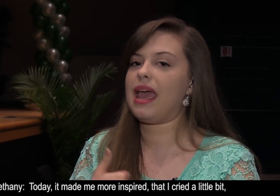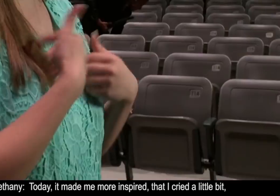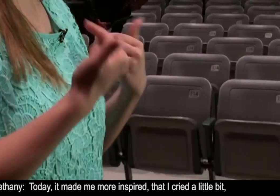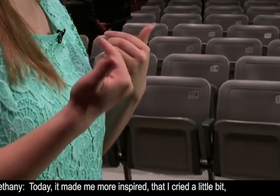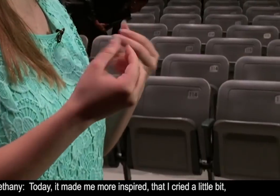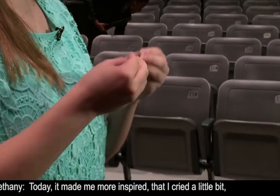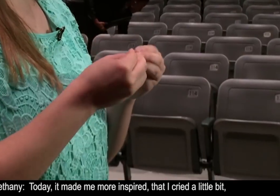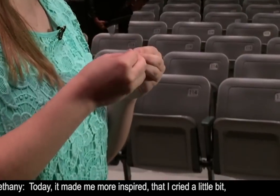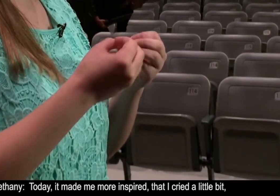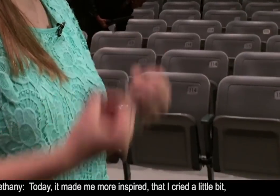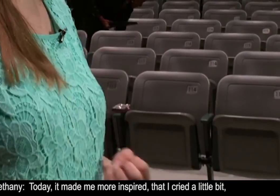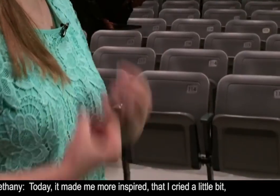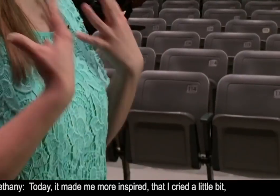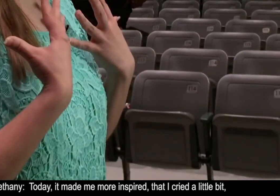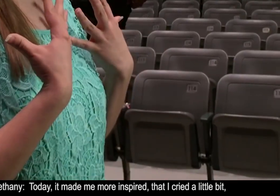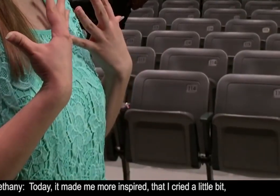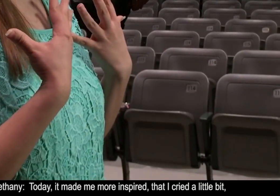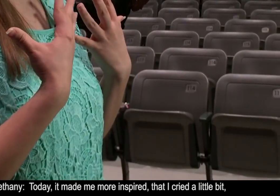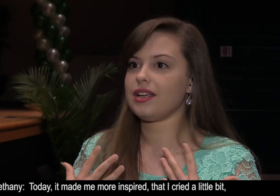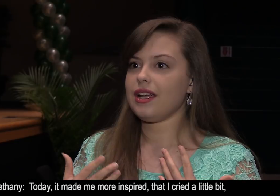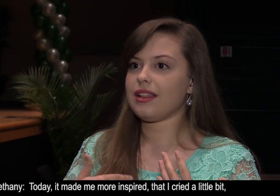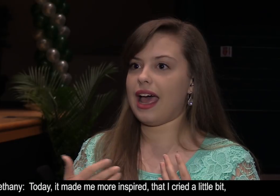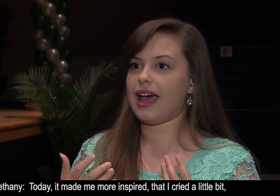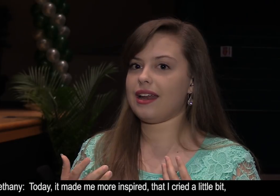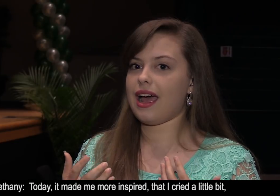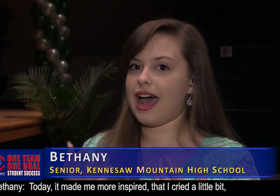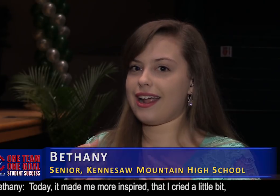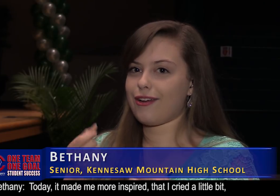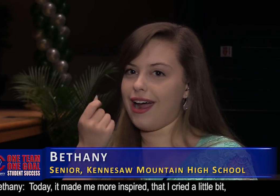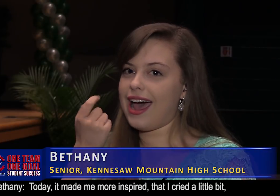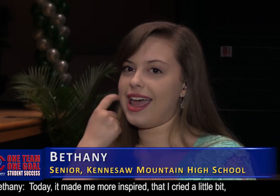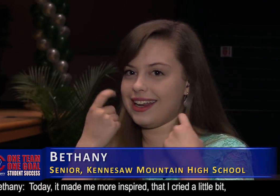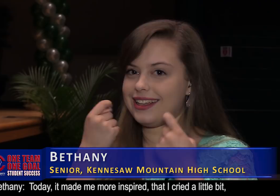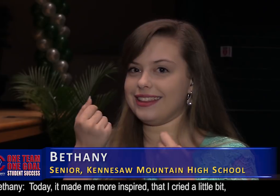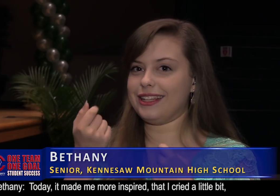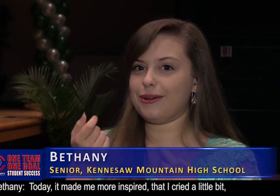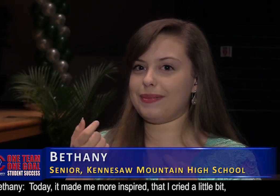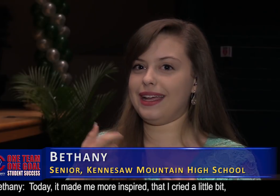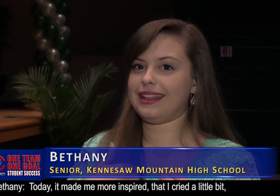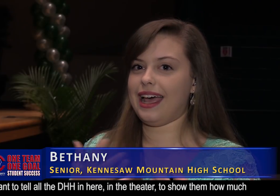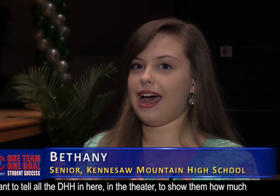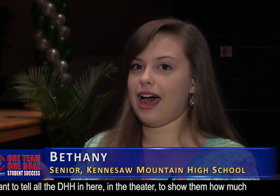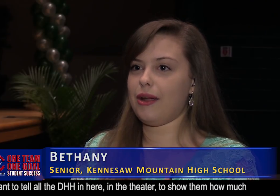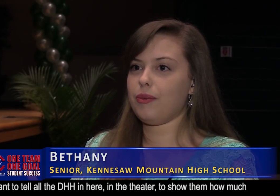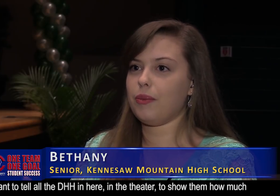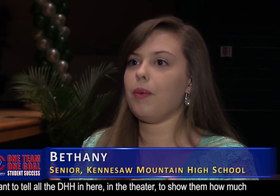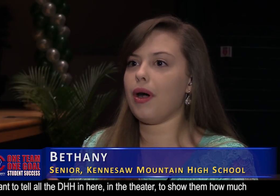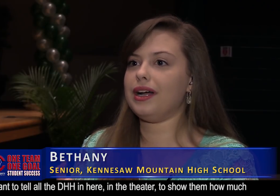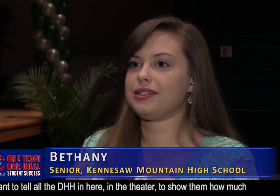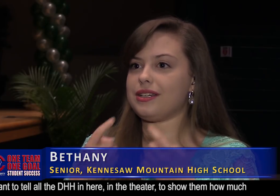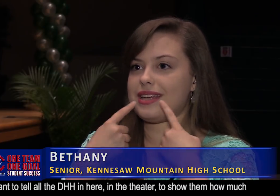it made me more inspired, that I cried a little bit, that I want to